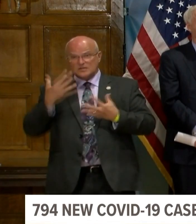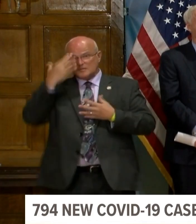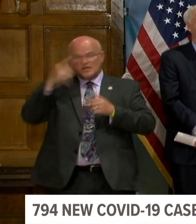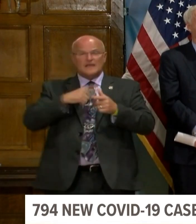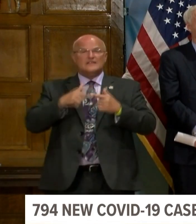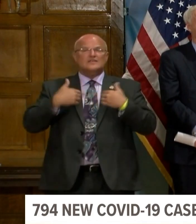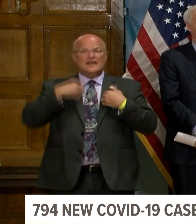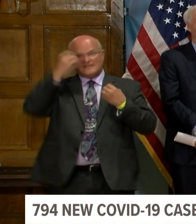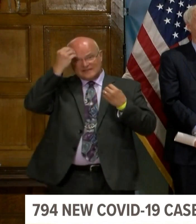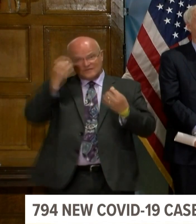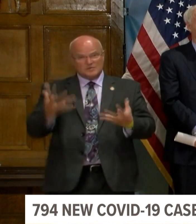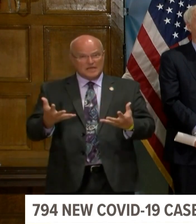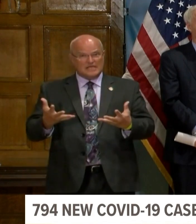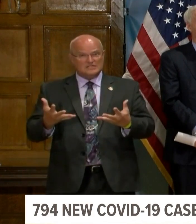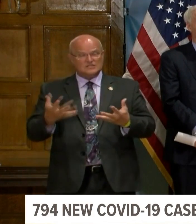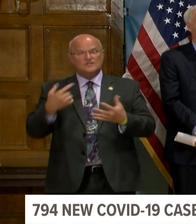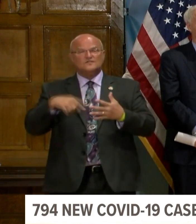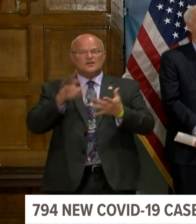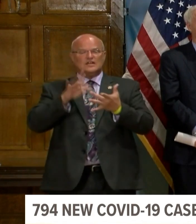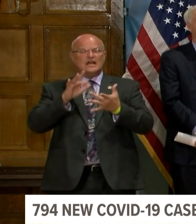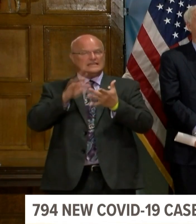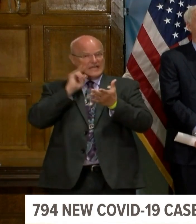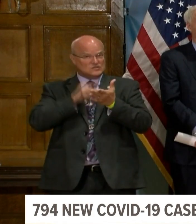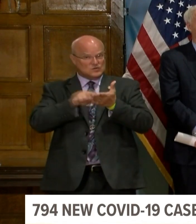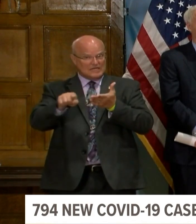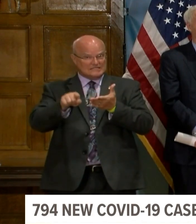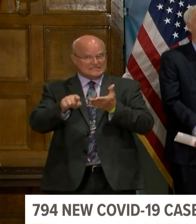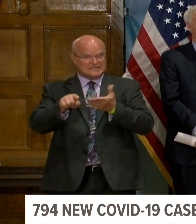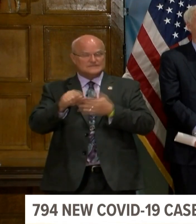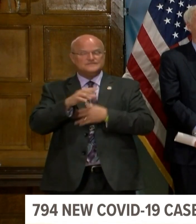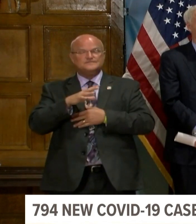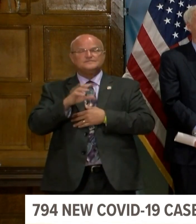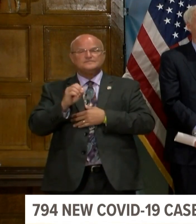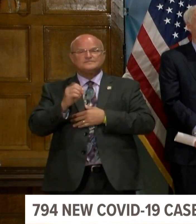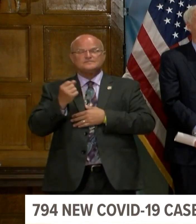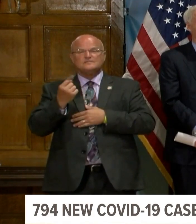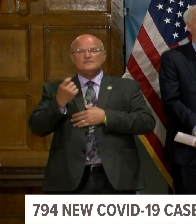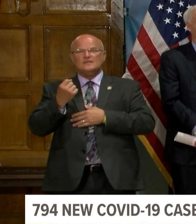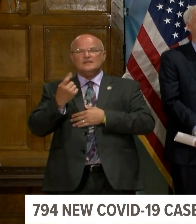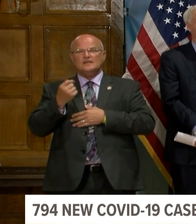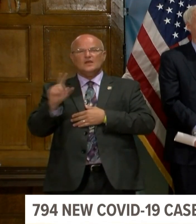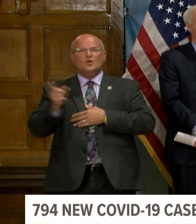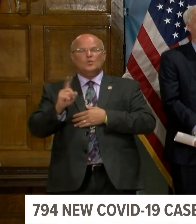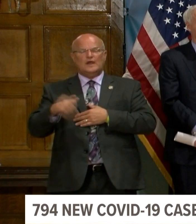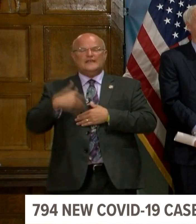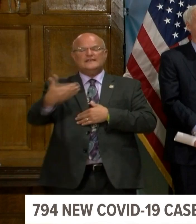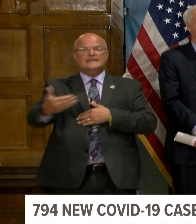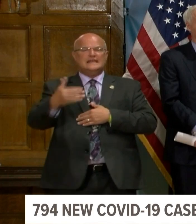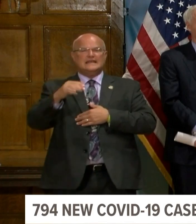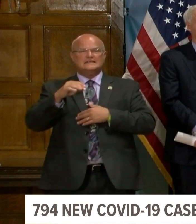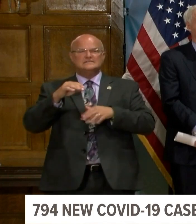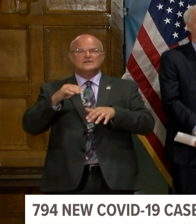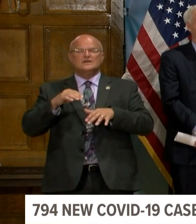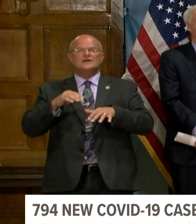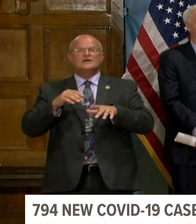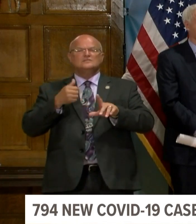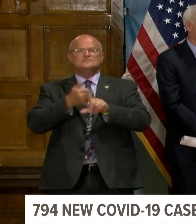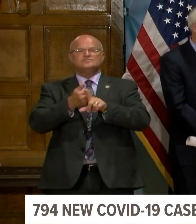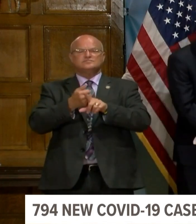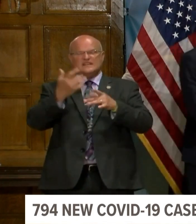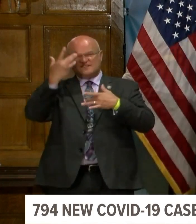then you have that information for contact tracing and understanding where the next wave of infection might